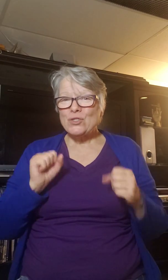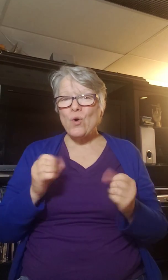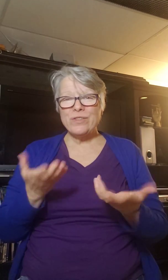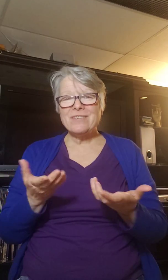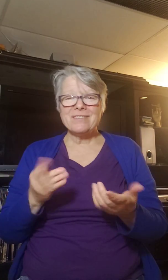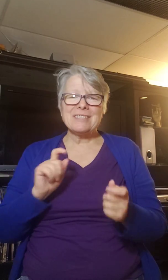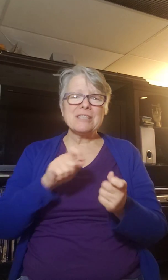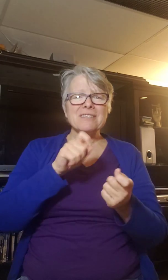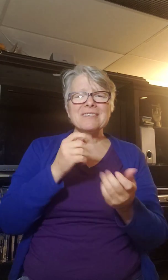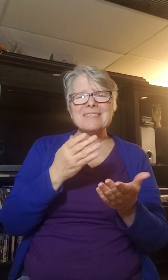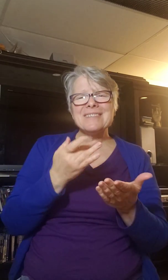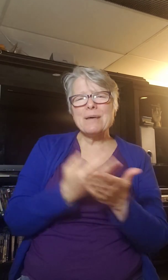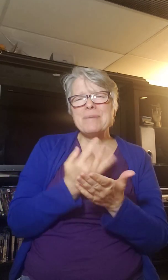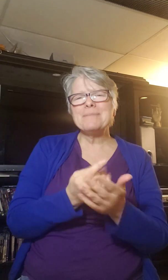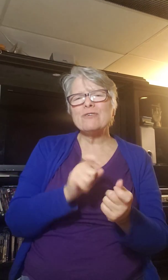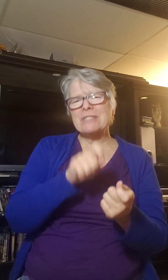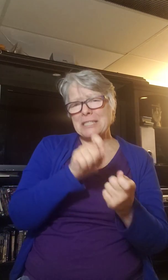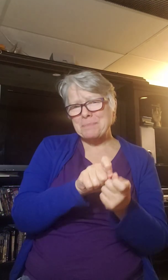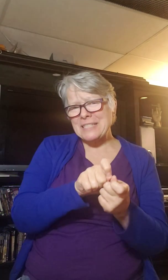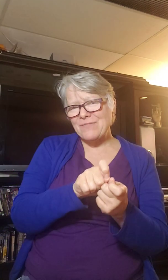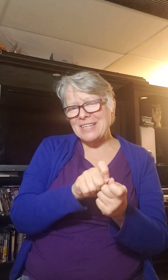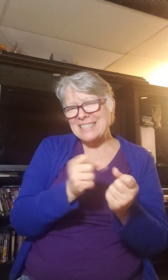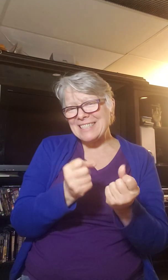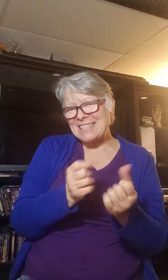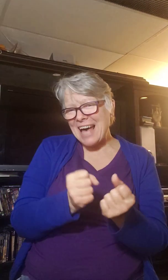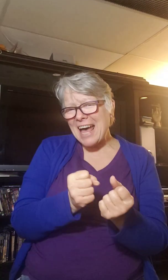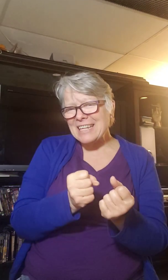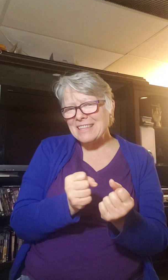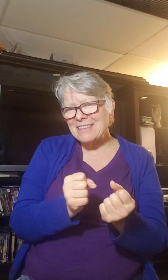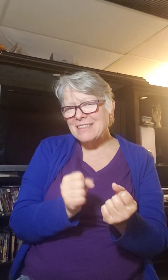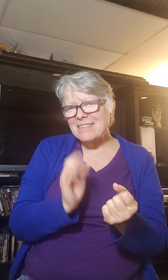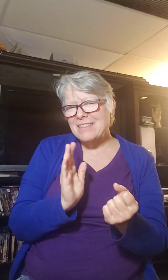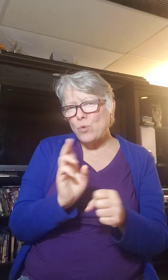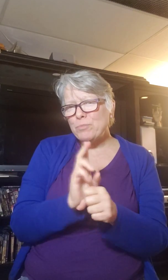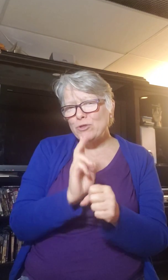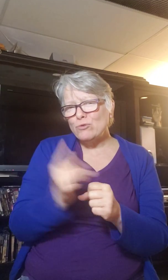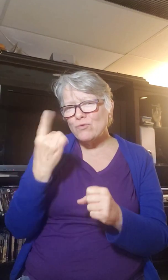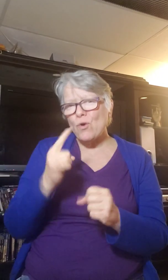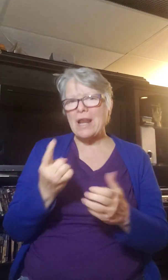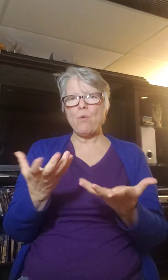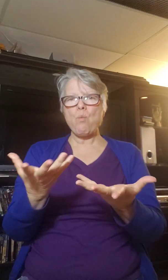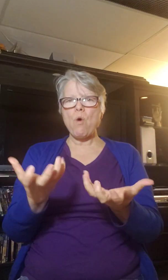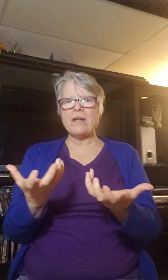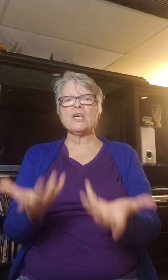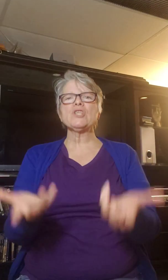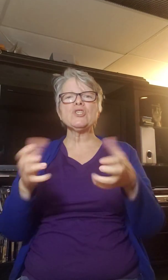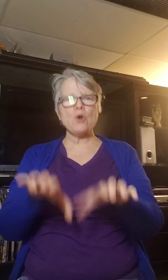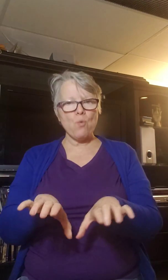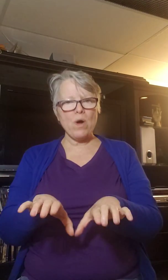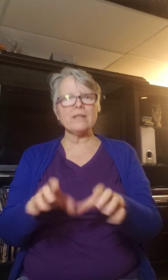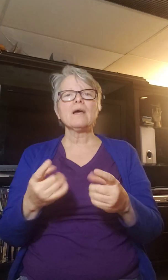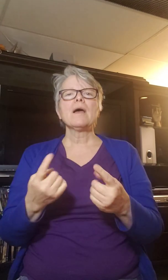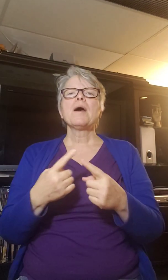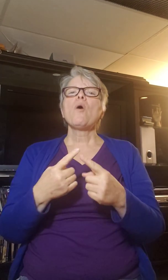So sometimes there was a specific sign that would be used for it, like want, don't want,